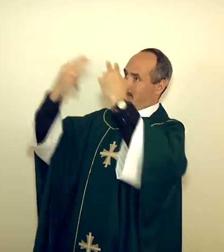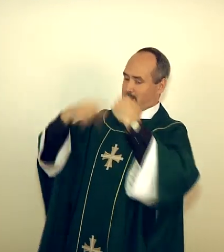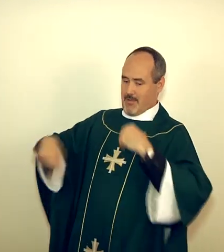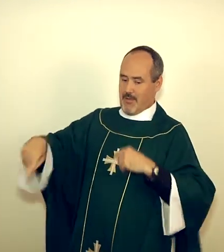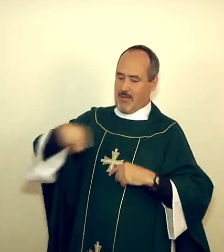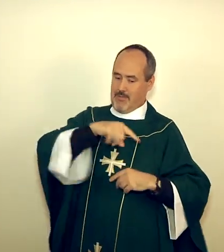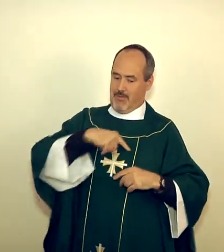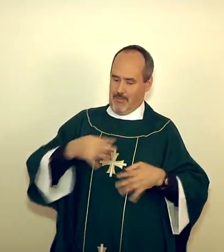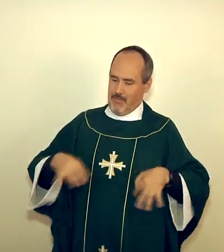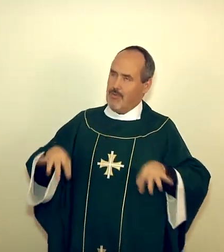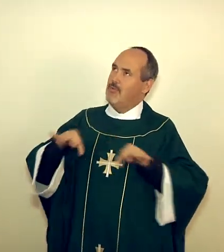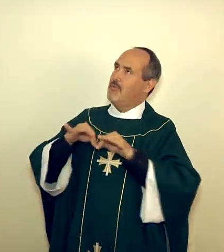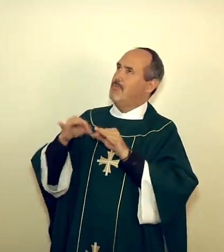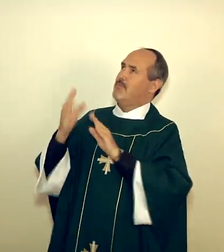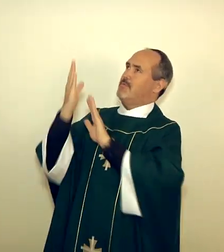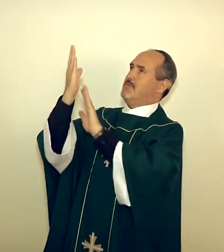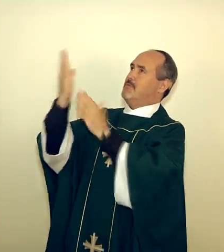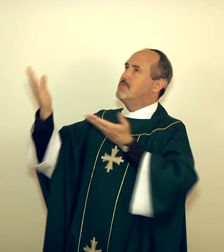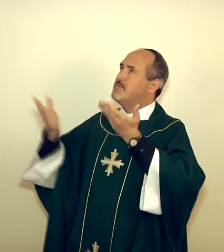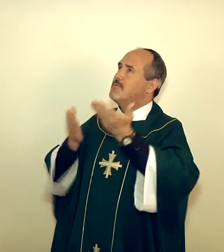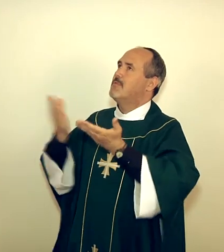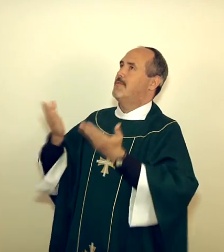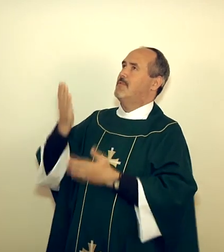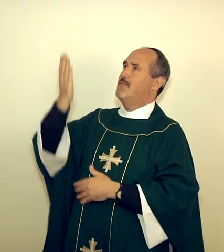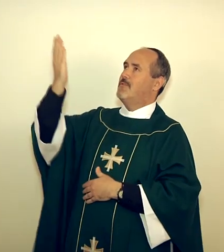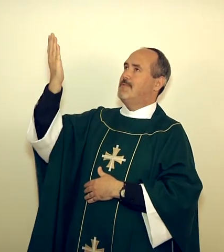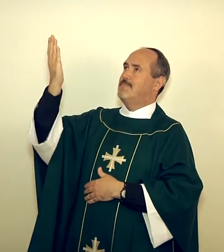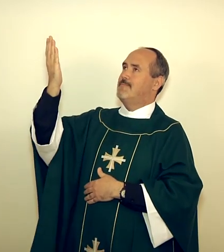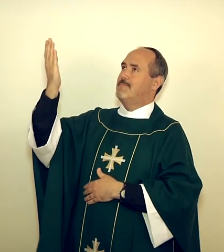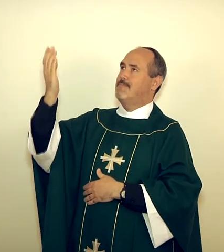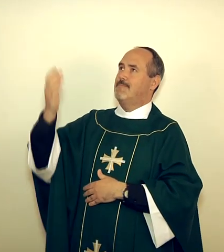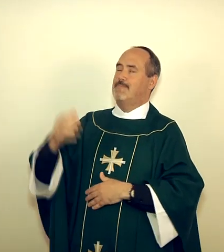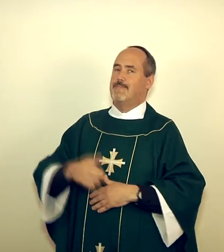you have held us worthy to be in your presence and minister to you.